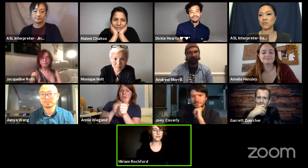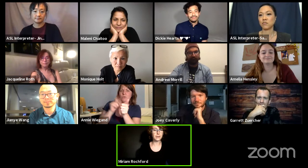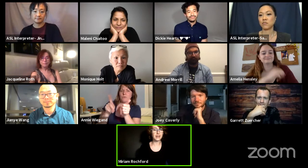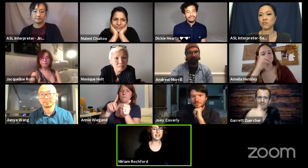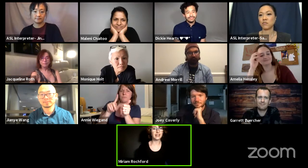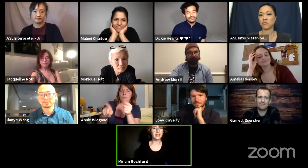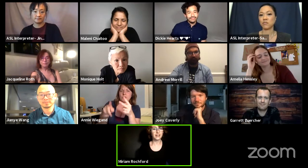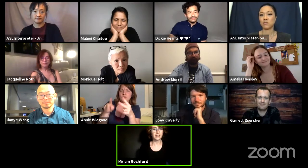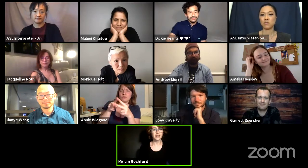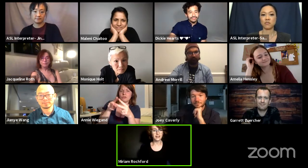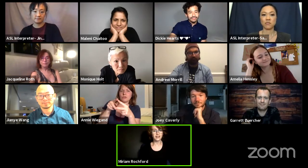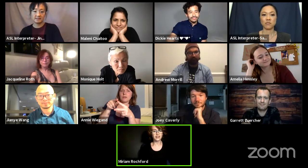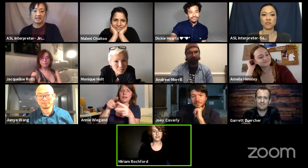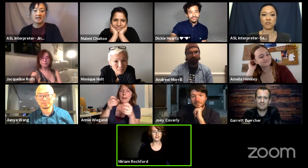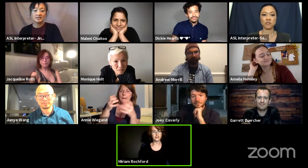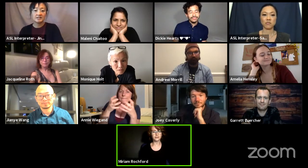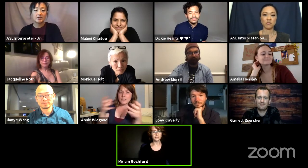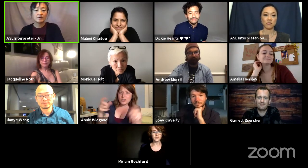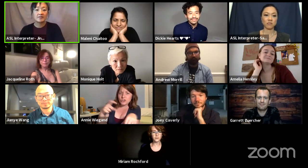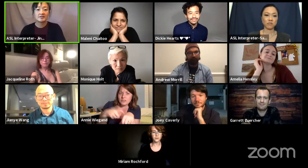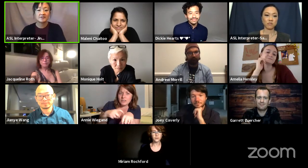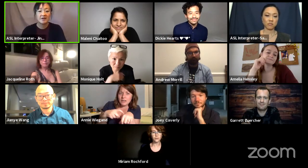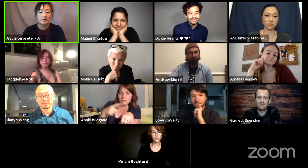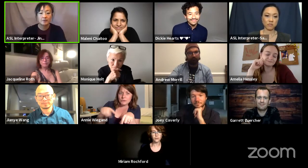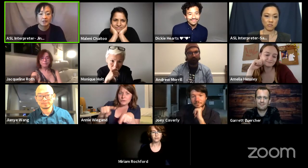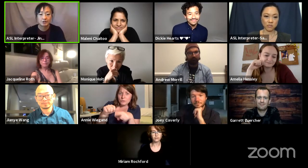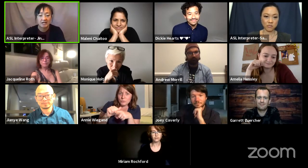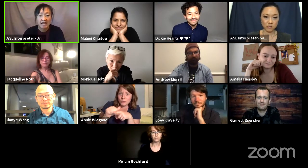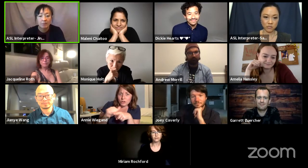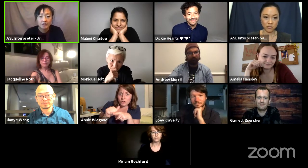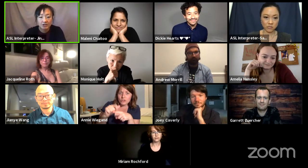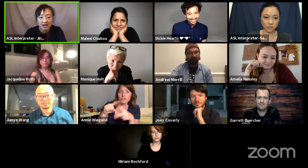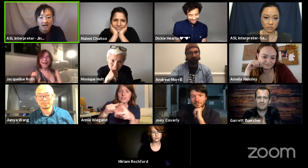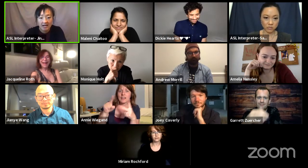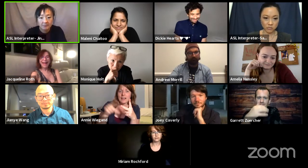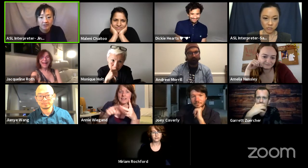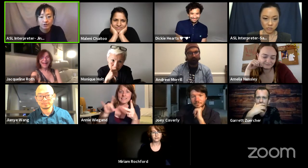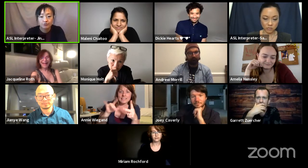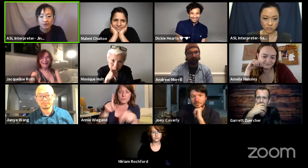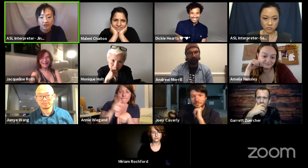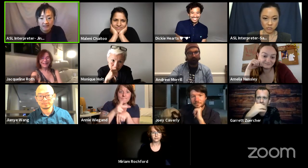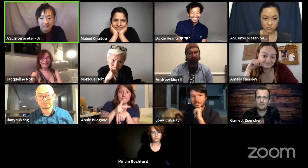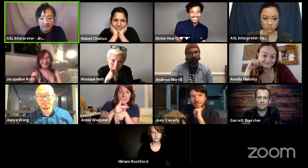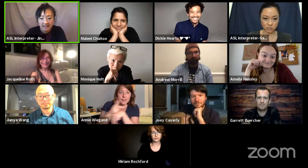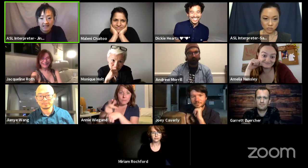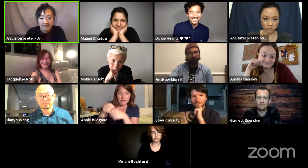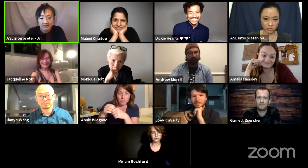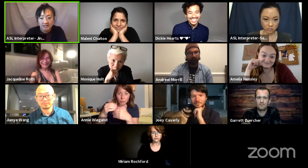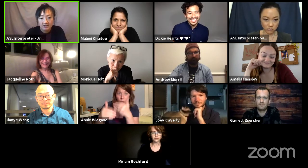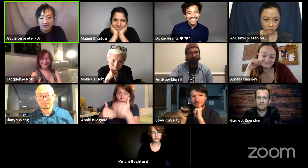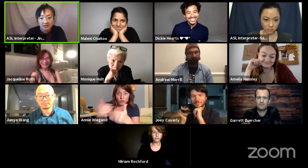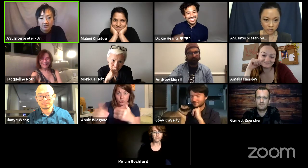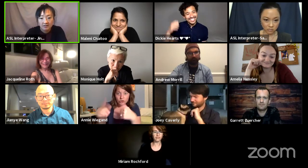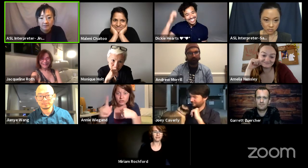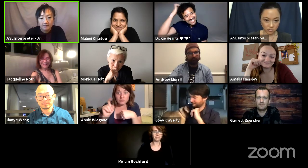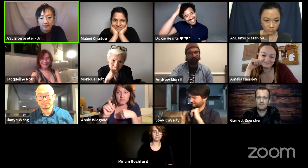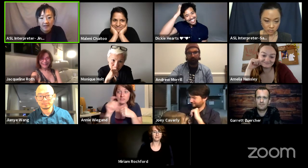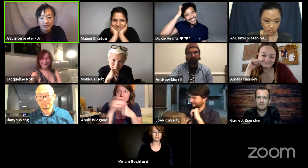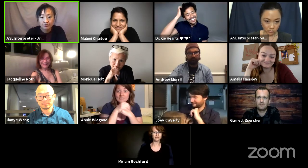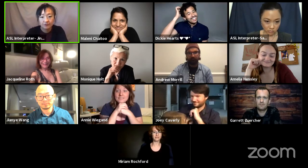for me. So there's a follow-up question. How much time did you rehearse and did you